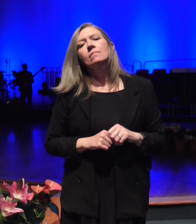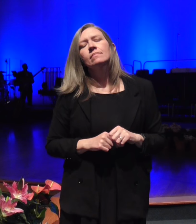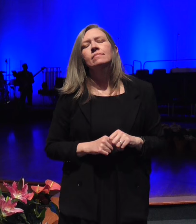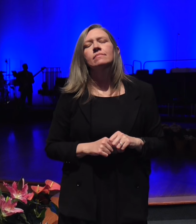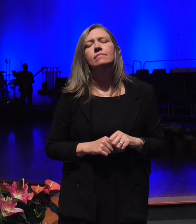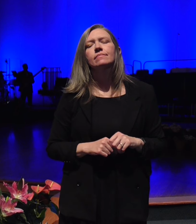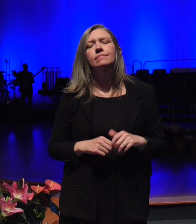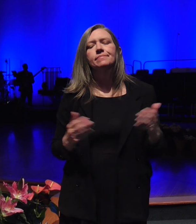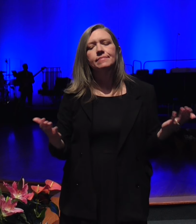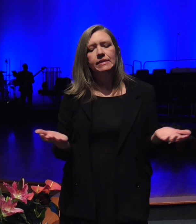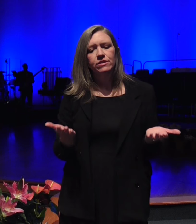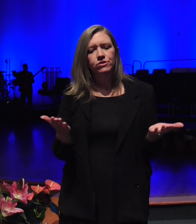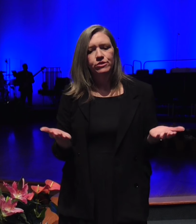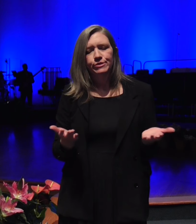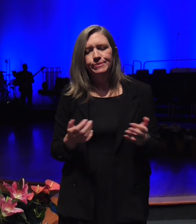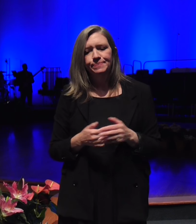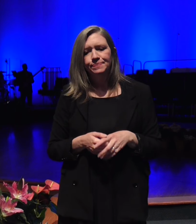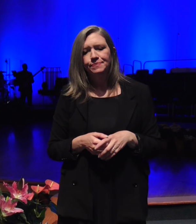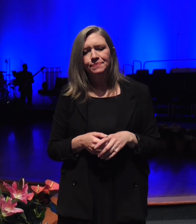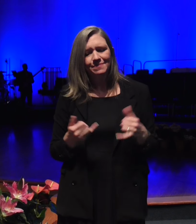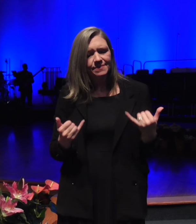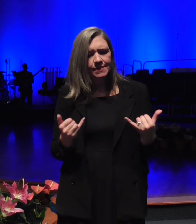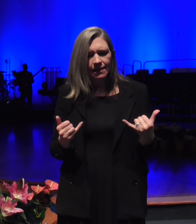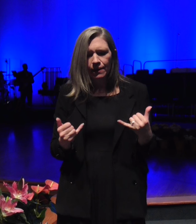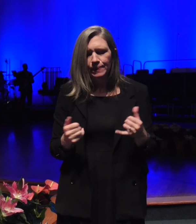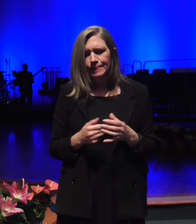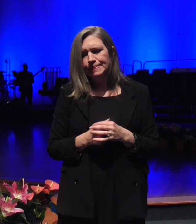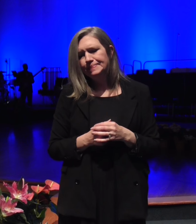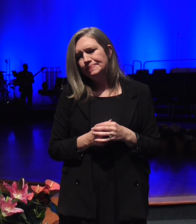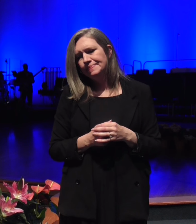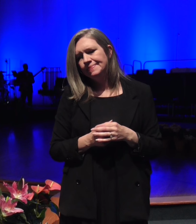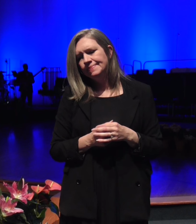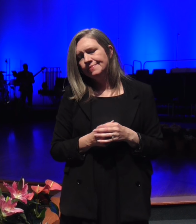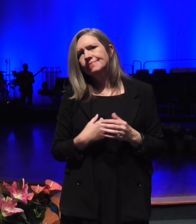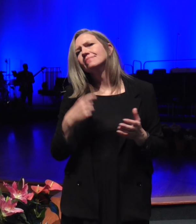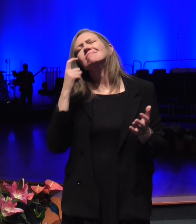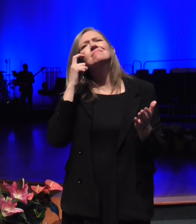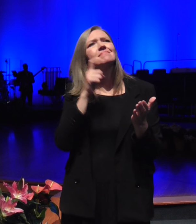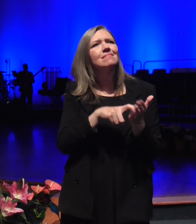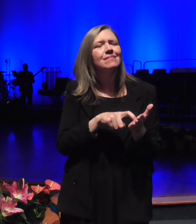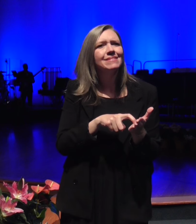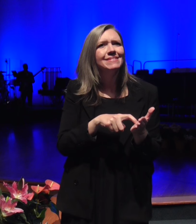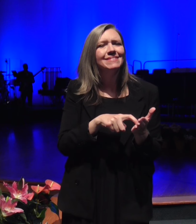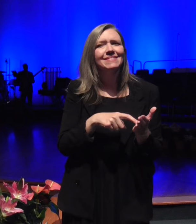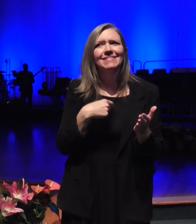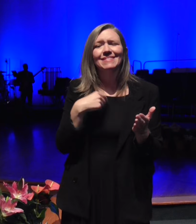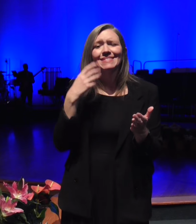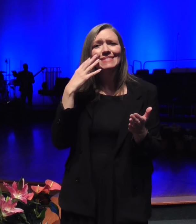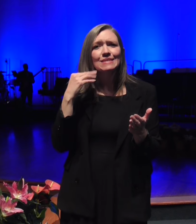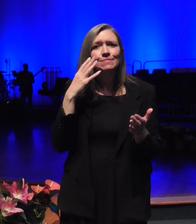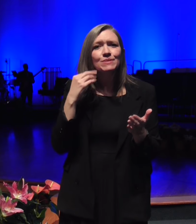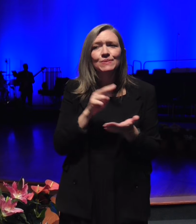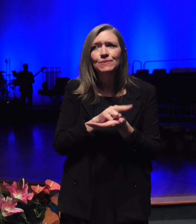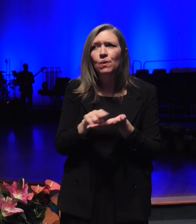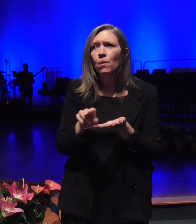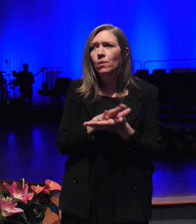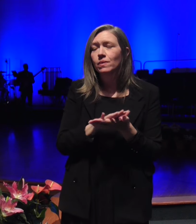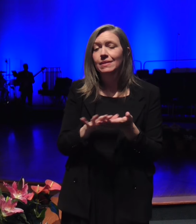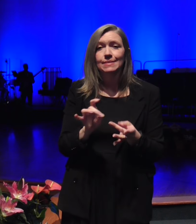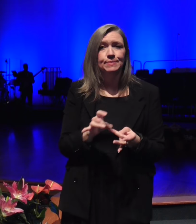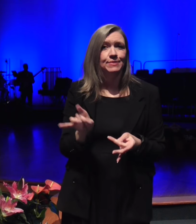Right here, right now, I acknowledge and experience a holy presence. A